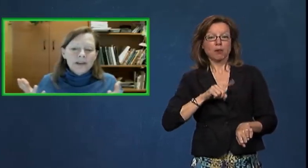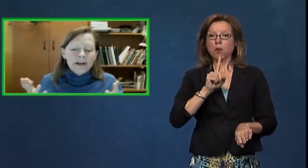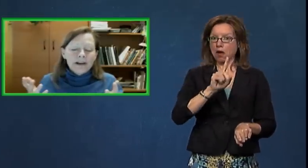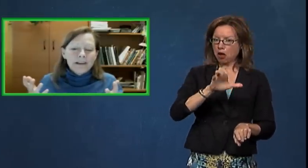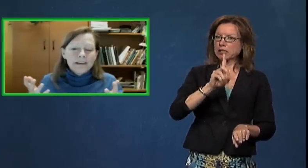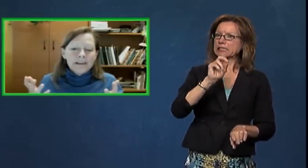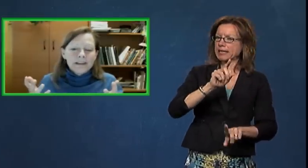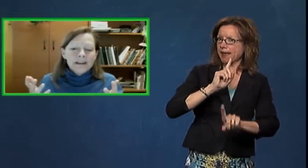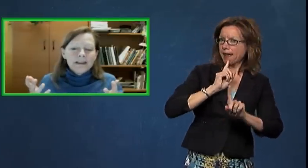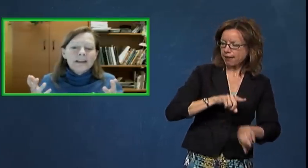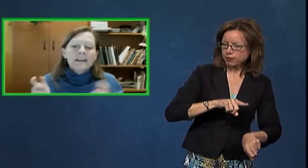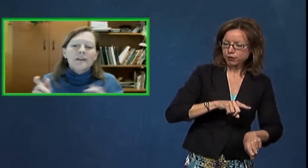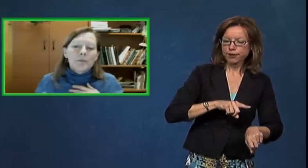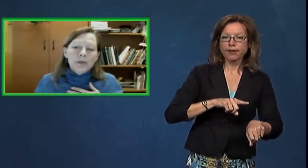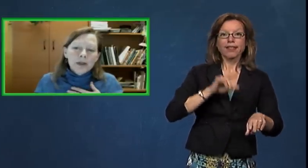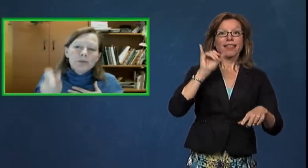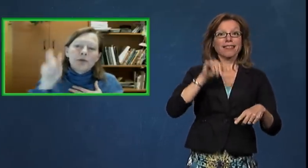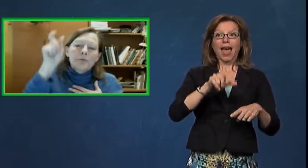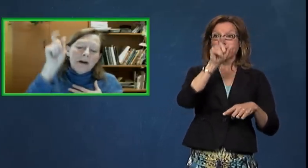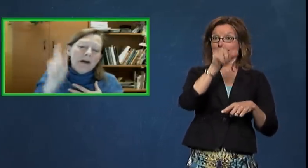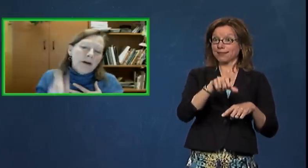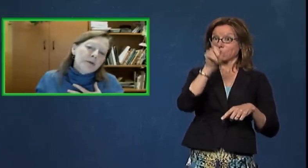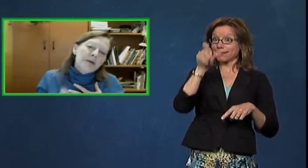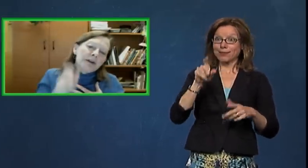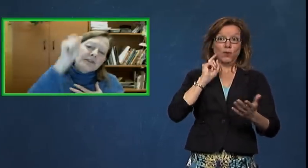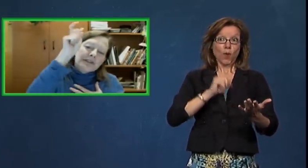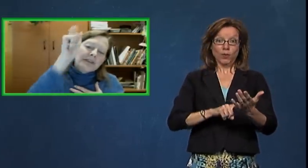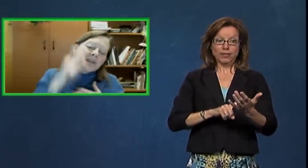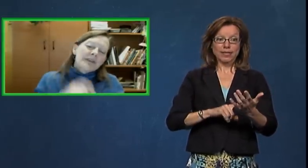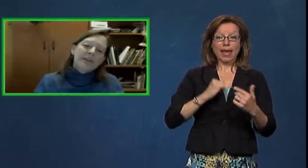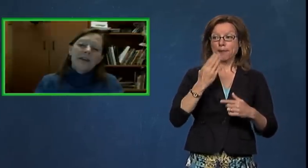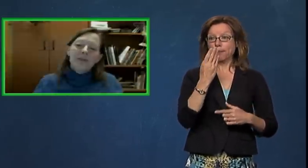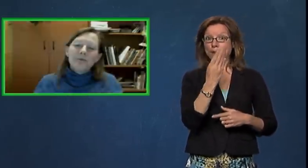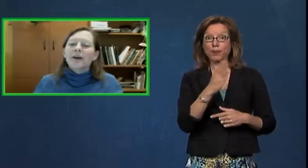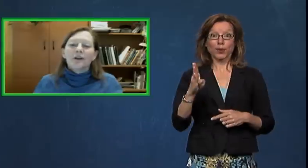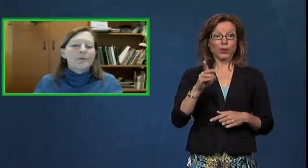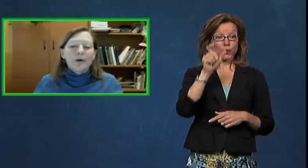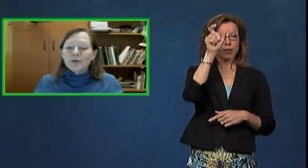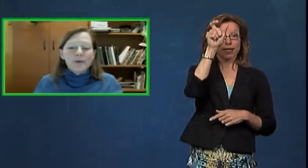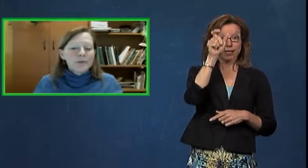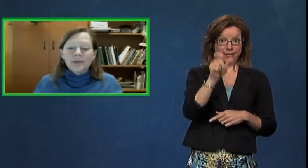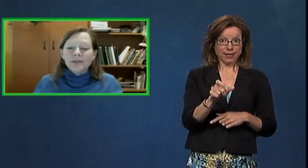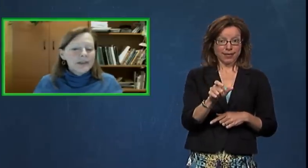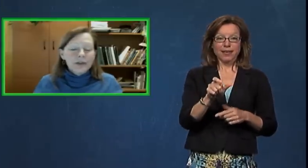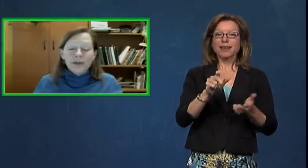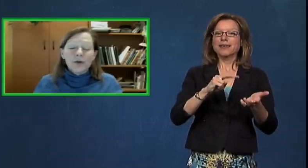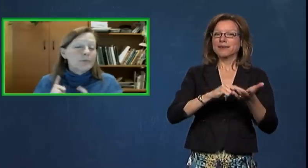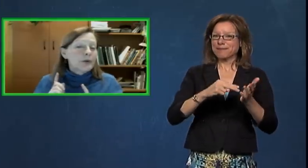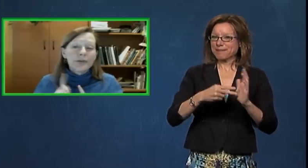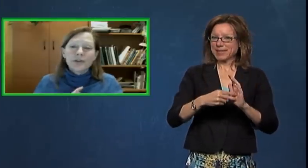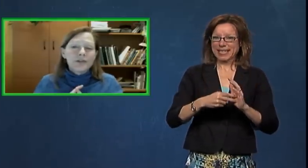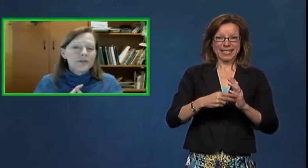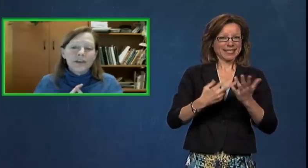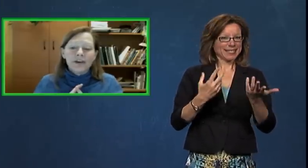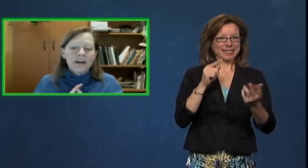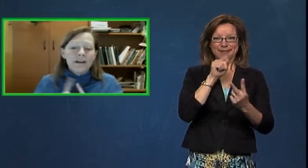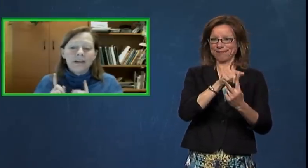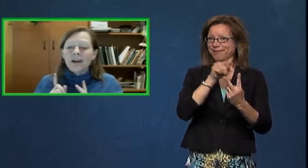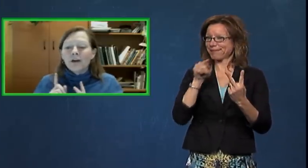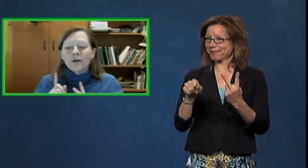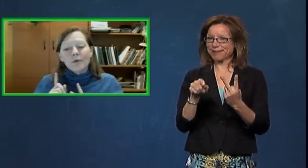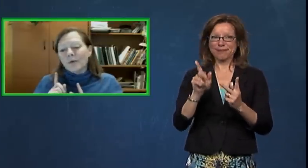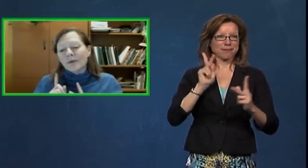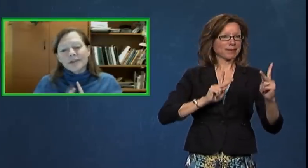the slide, the big blue bar, they mean that most people neither purchase